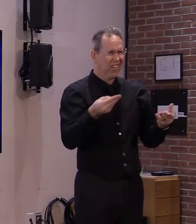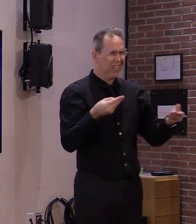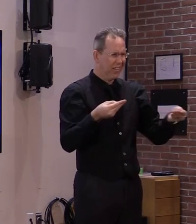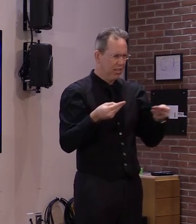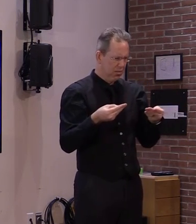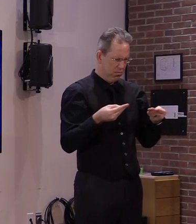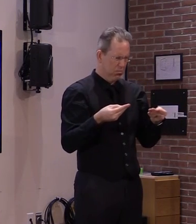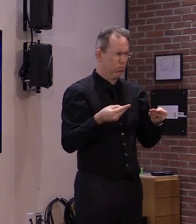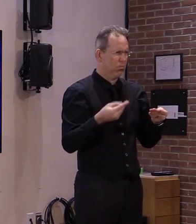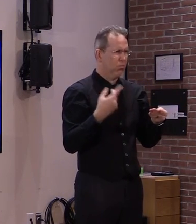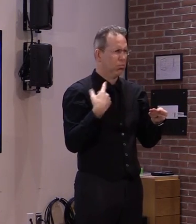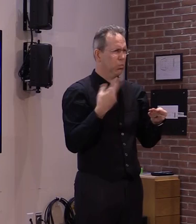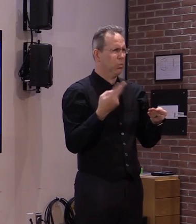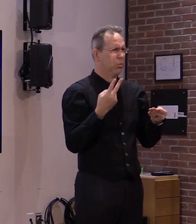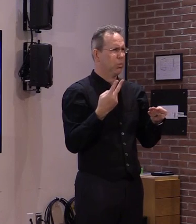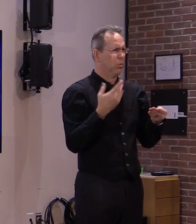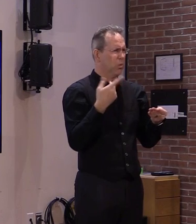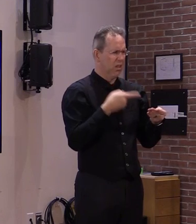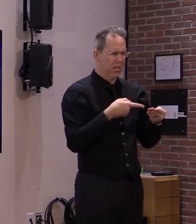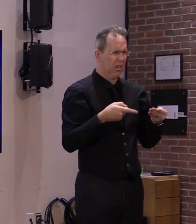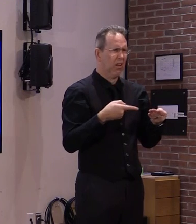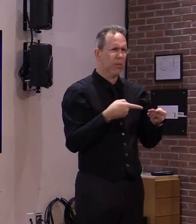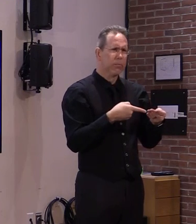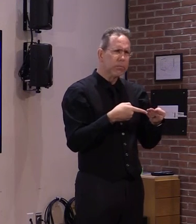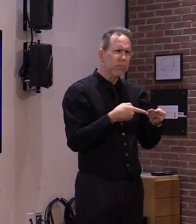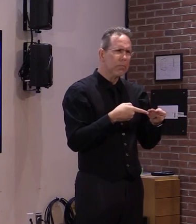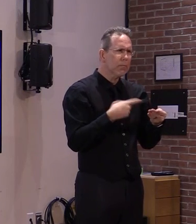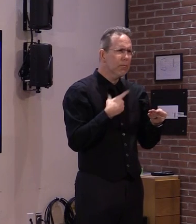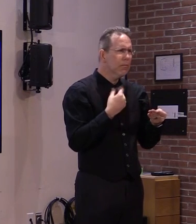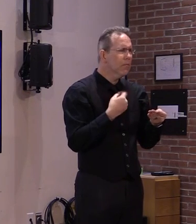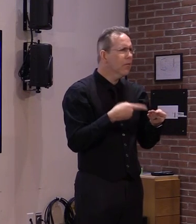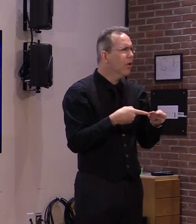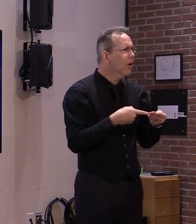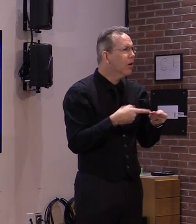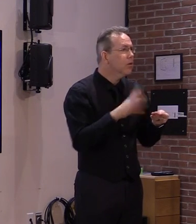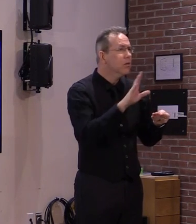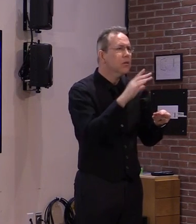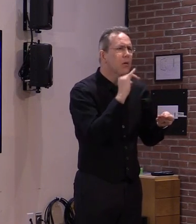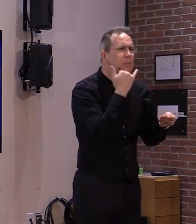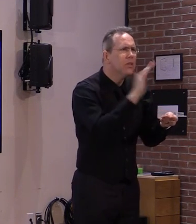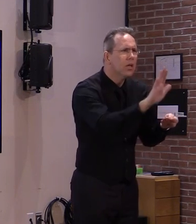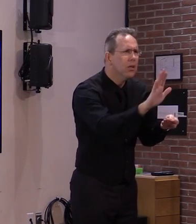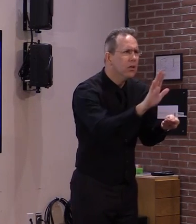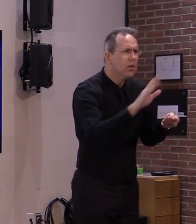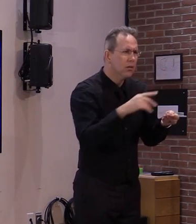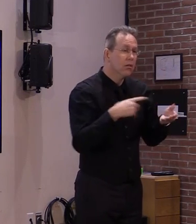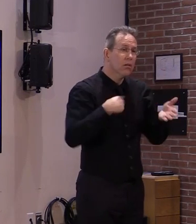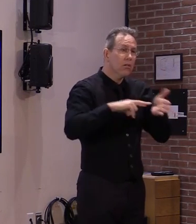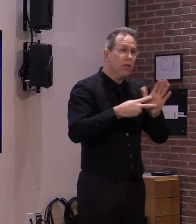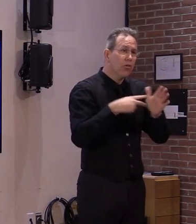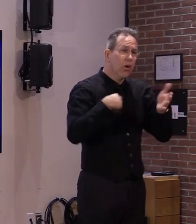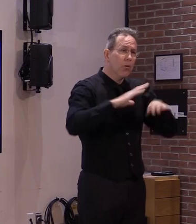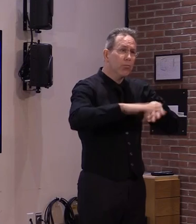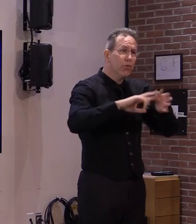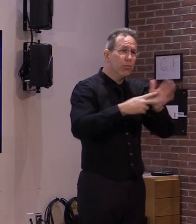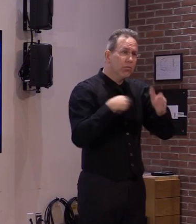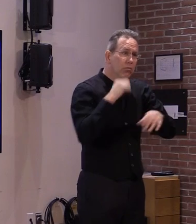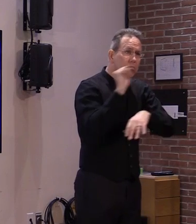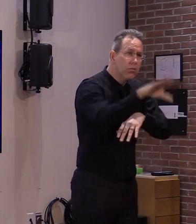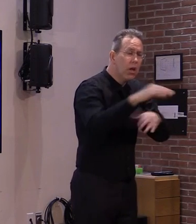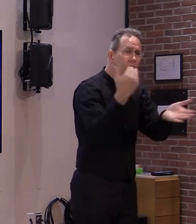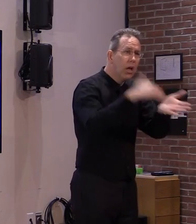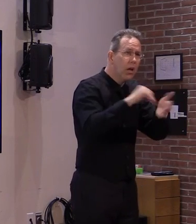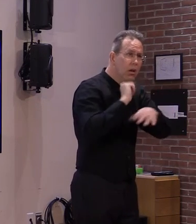from the department. This is intentional and is not a mistake or error. During the 2020 calendar year, the Department of Labor